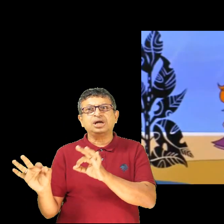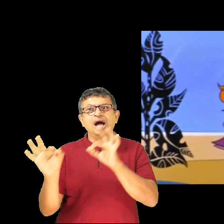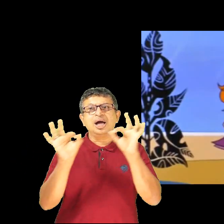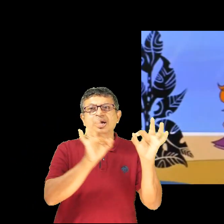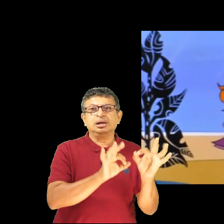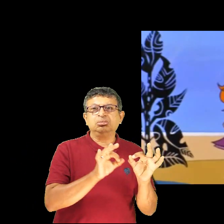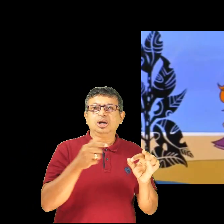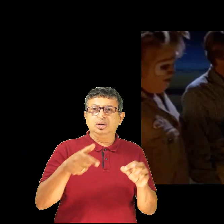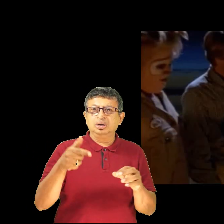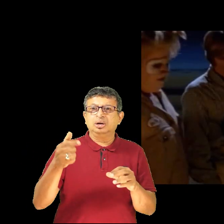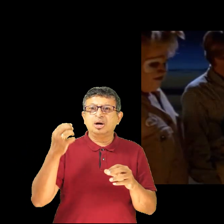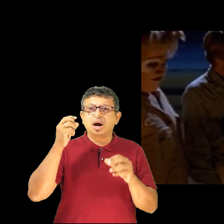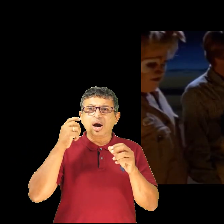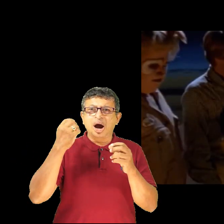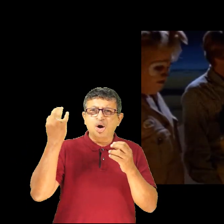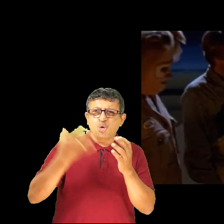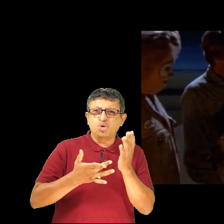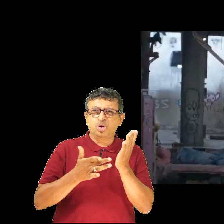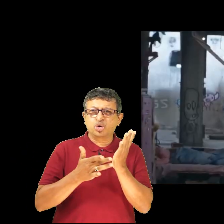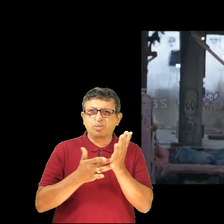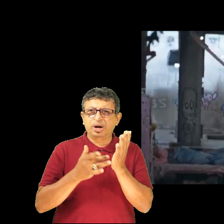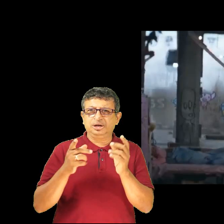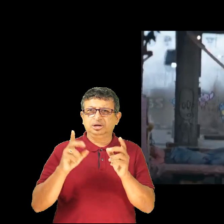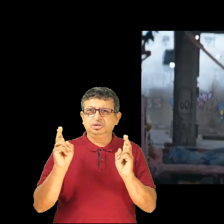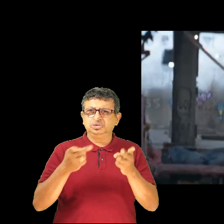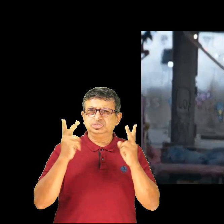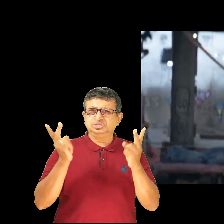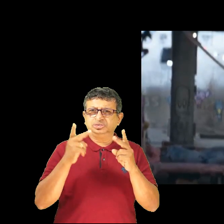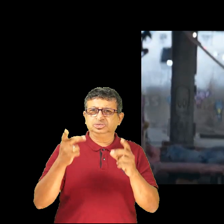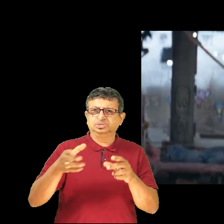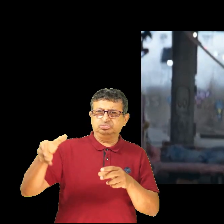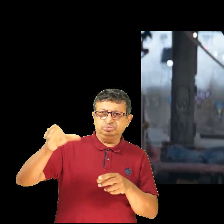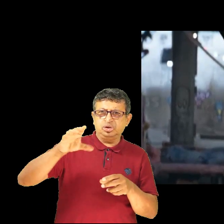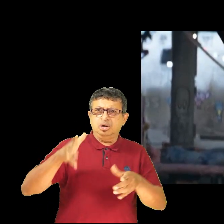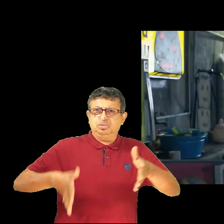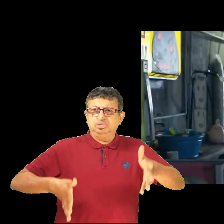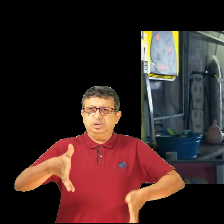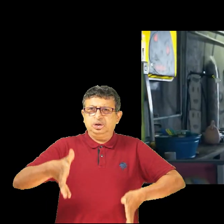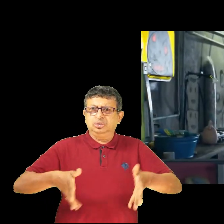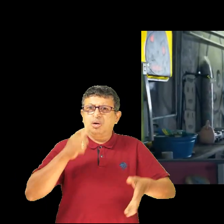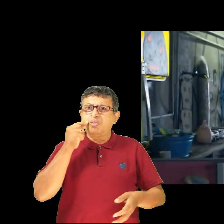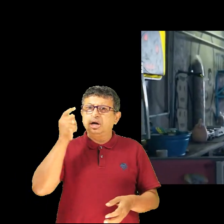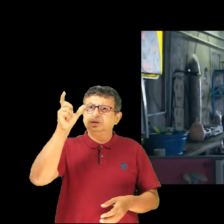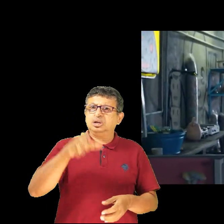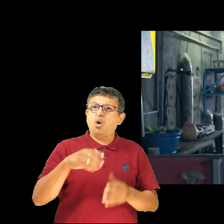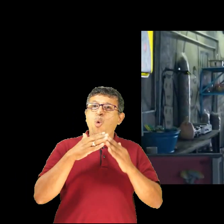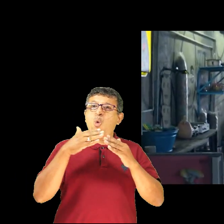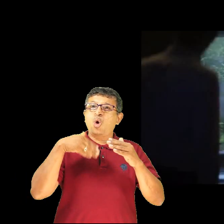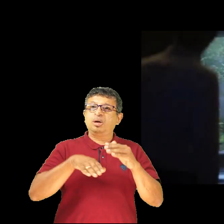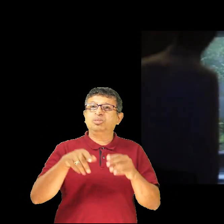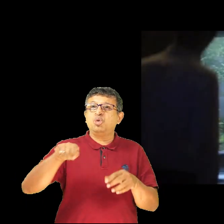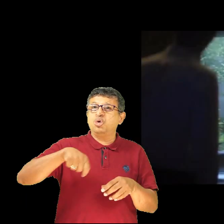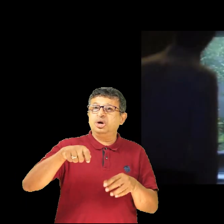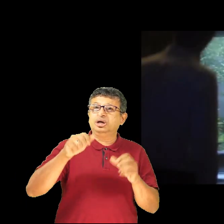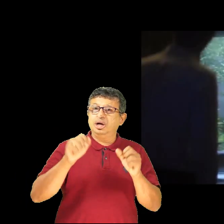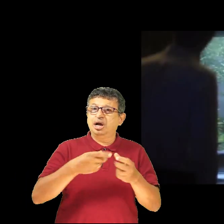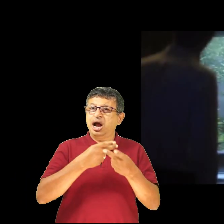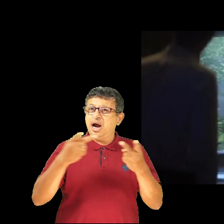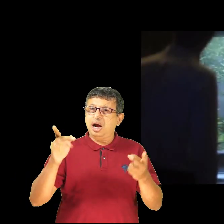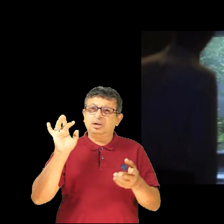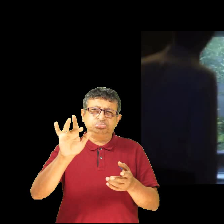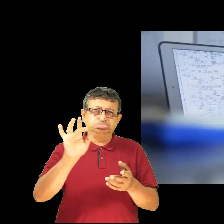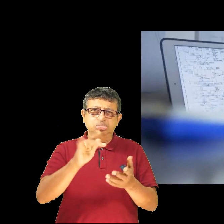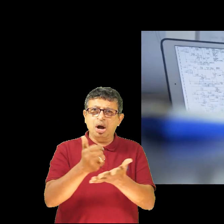our instructions. But what we see in stores doesn't even compare to what is happening inside the labs around the world. Every day, groups